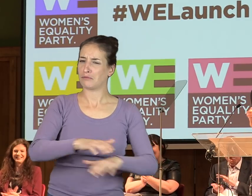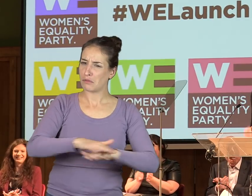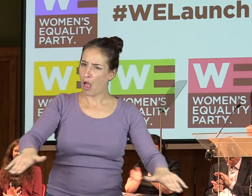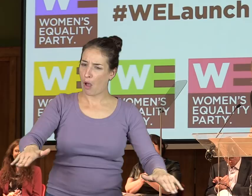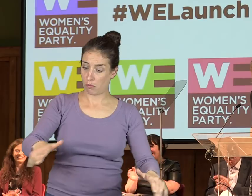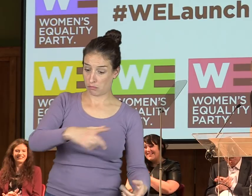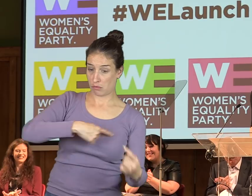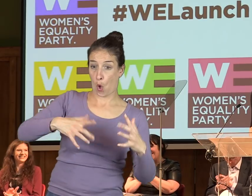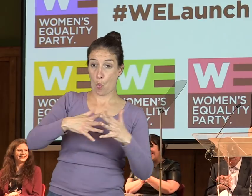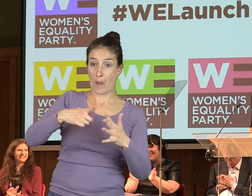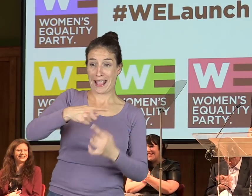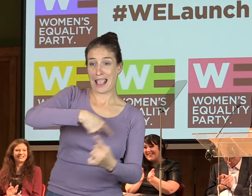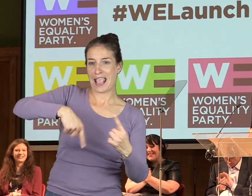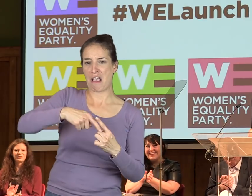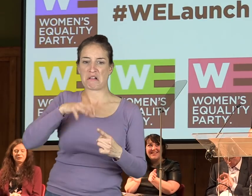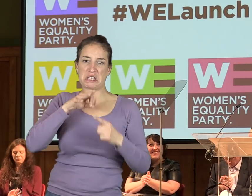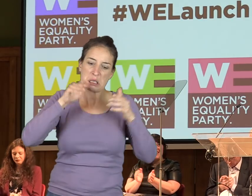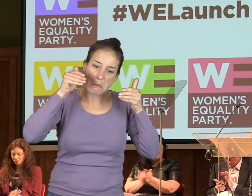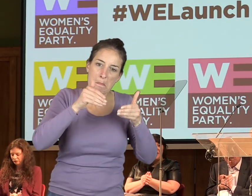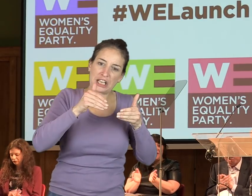the population.